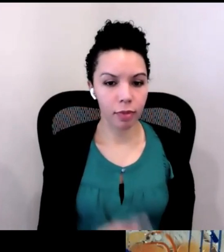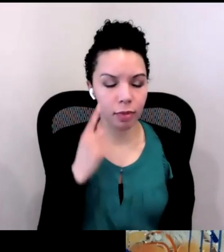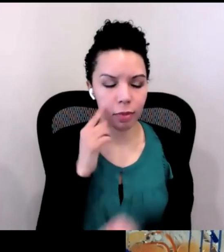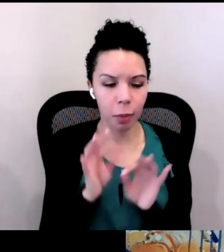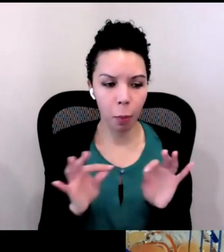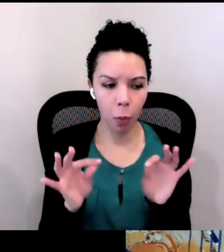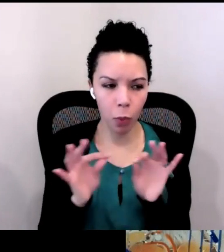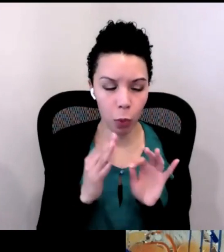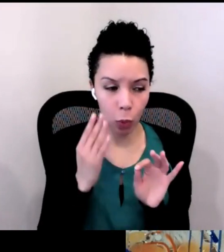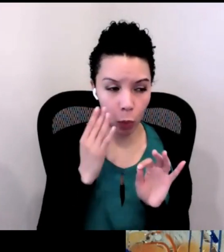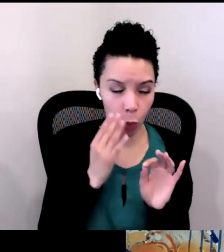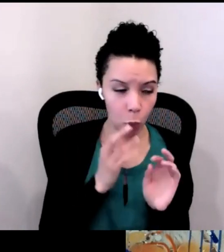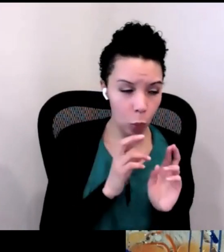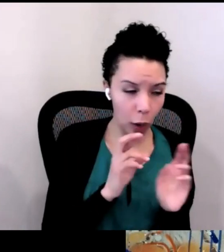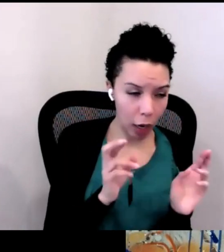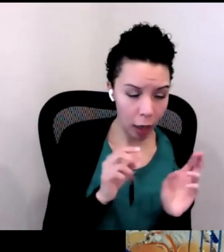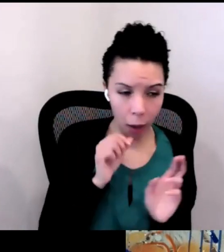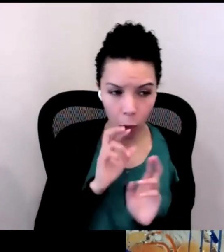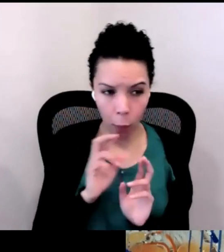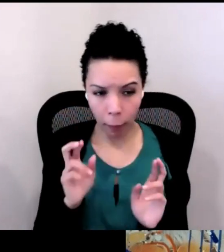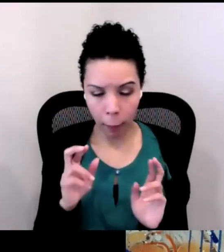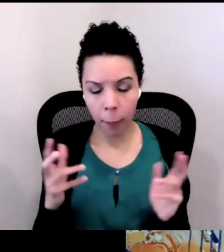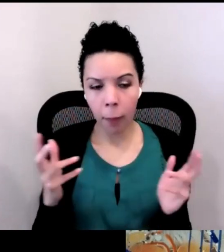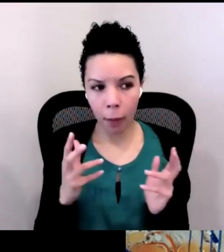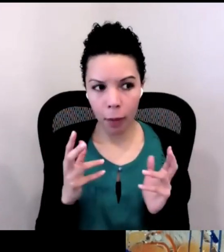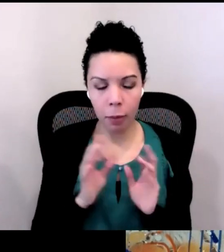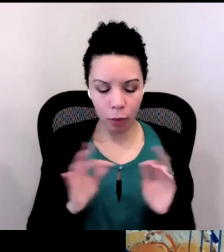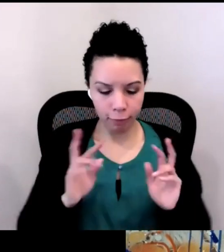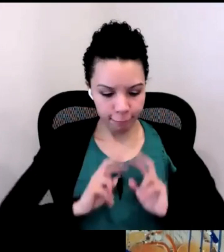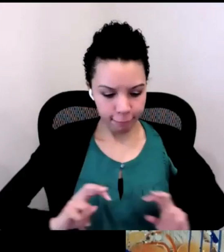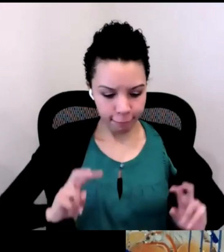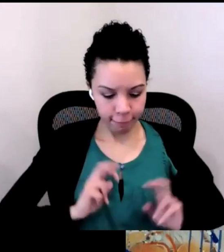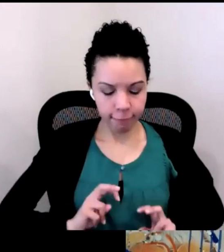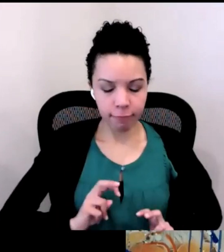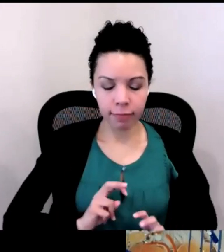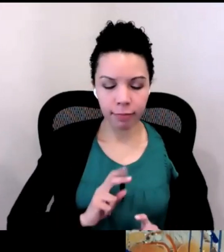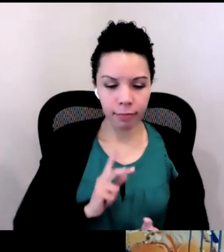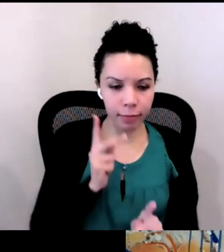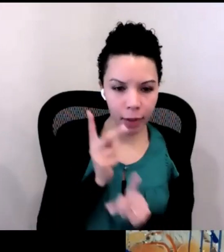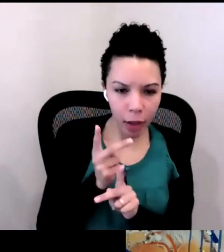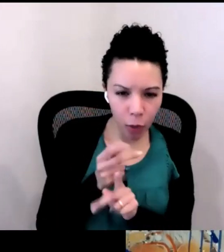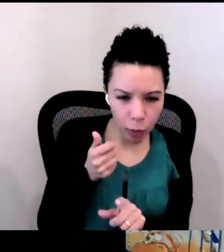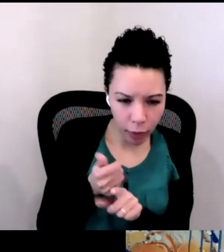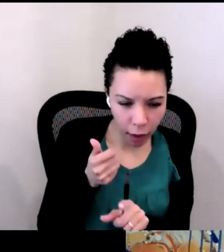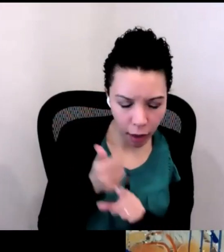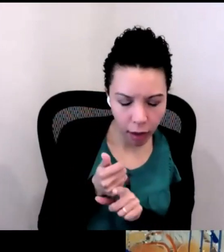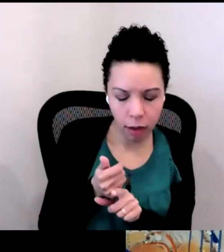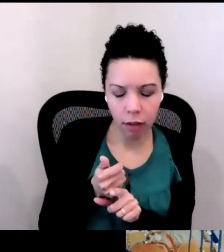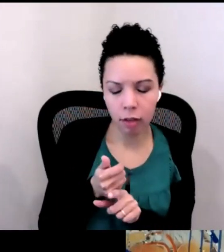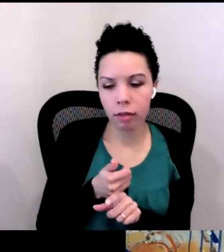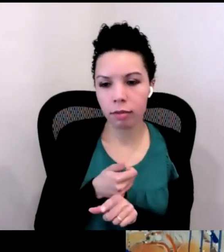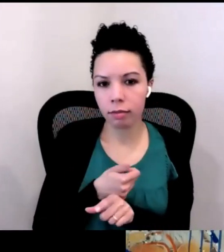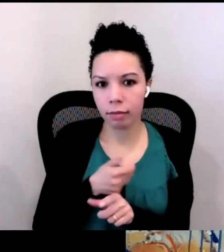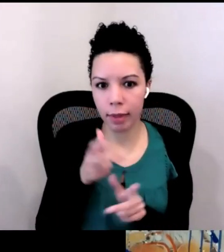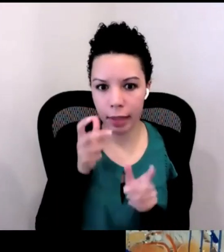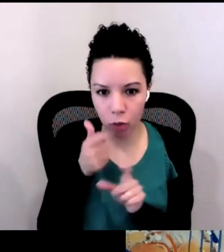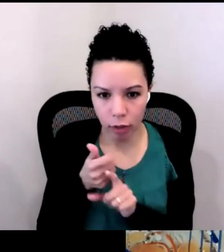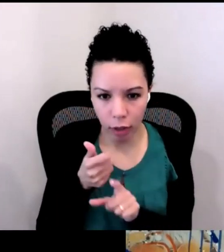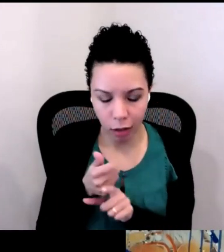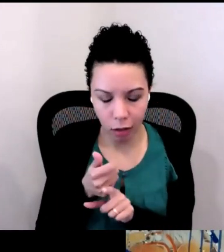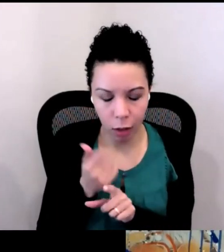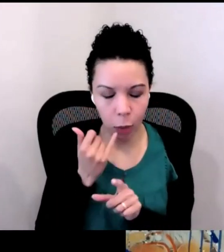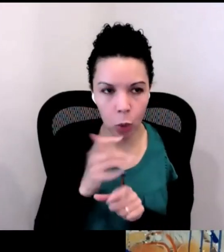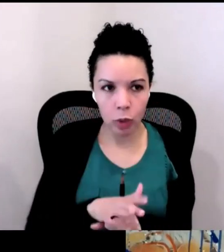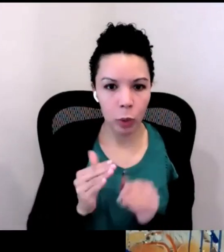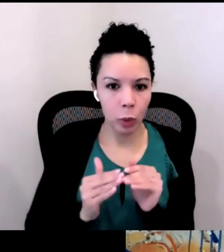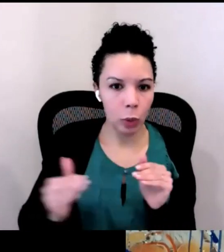first step. Knowing that you're taking care of yourself and you're listening to yourself. If it's too stressful, we don't necessarily